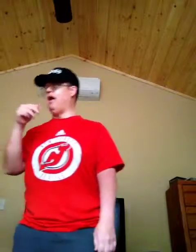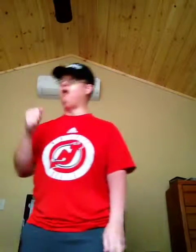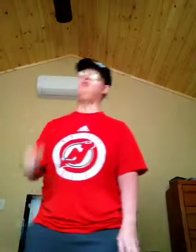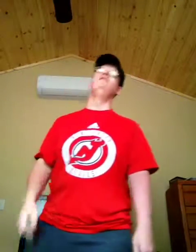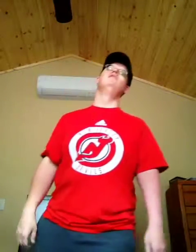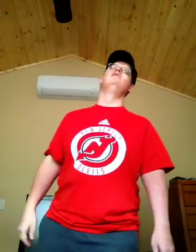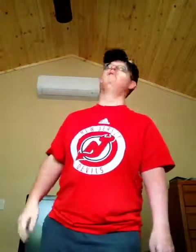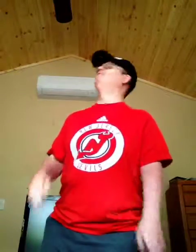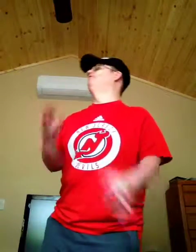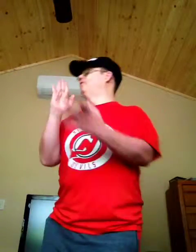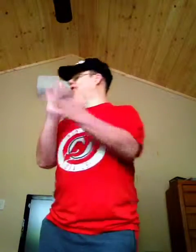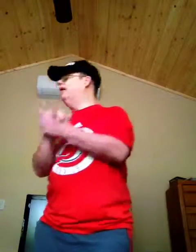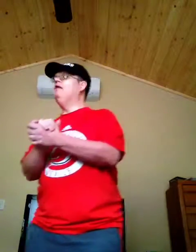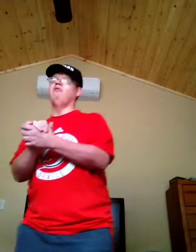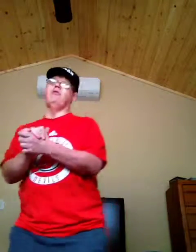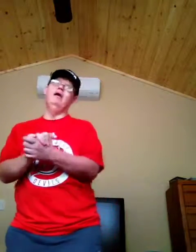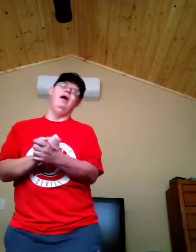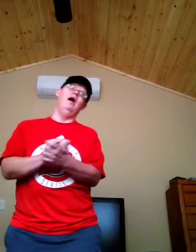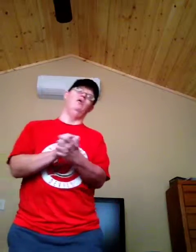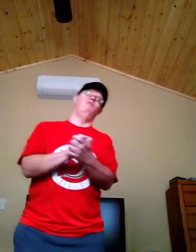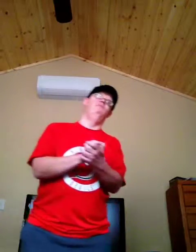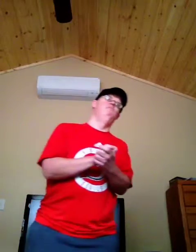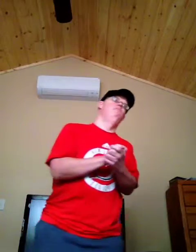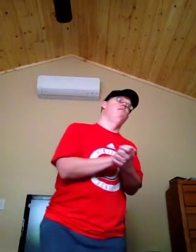Heart of Glass. It was lit, guys.